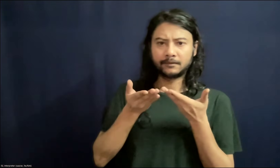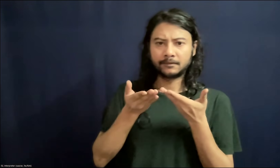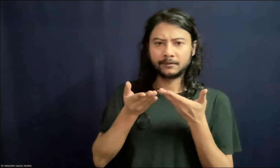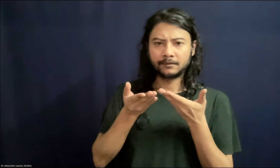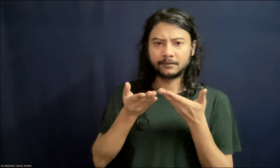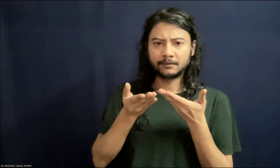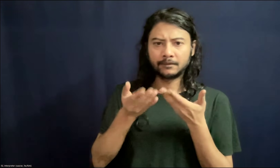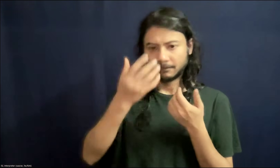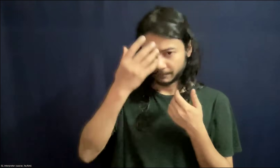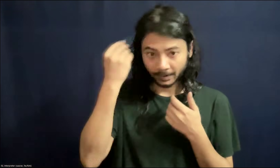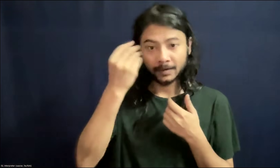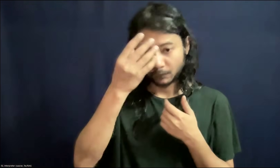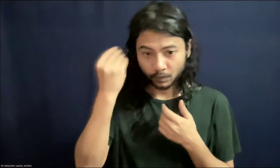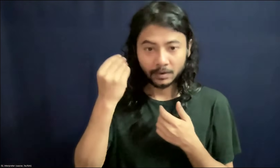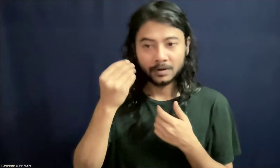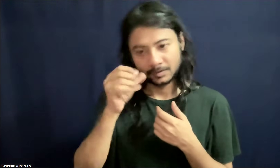Yes, forgetfulness.